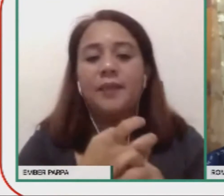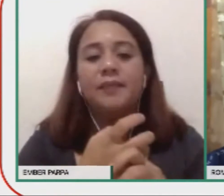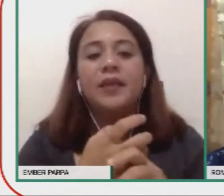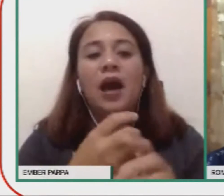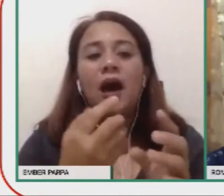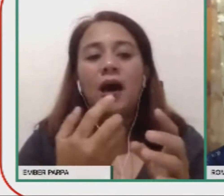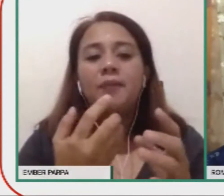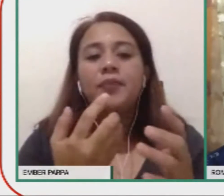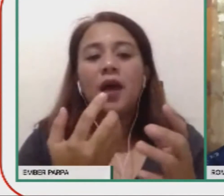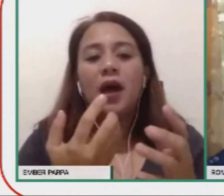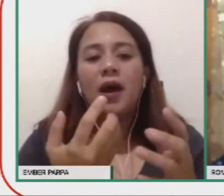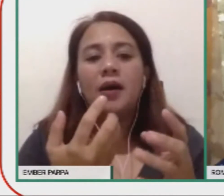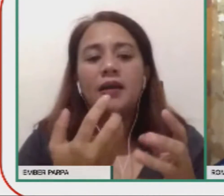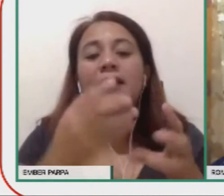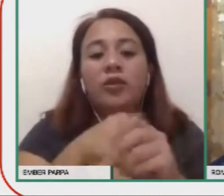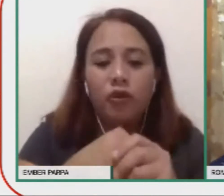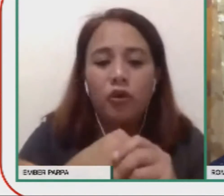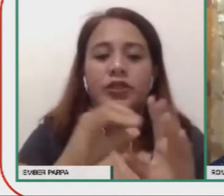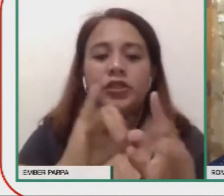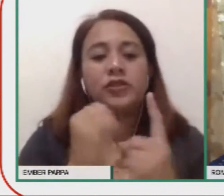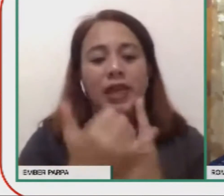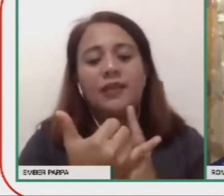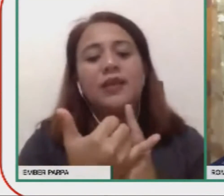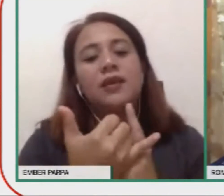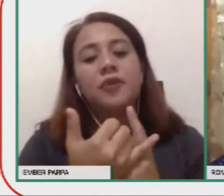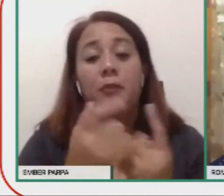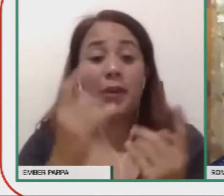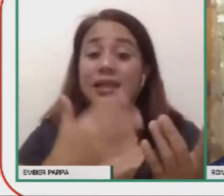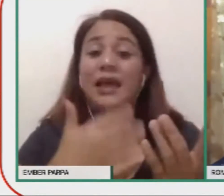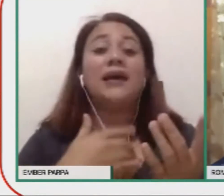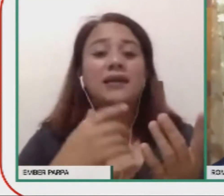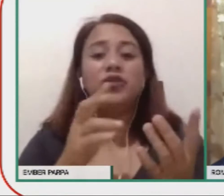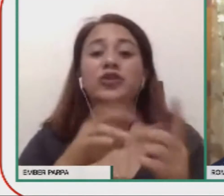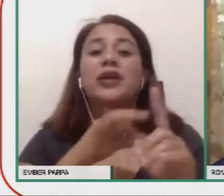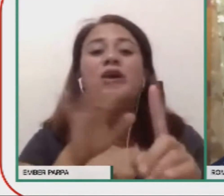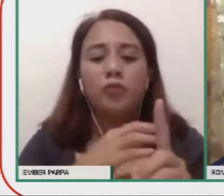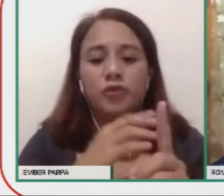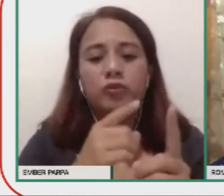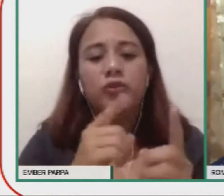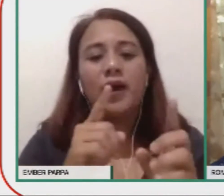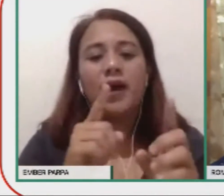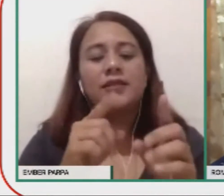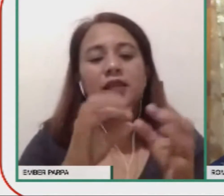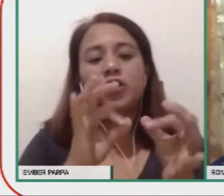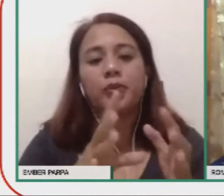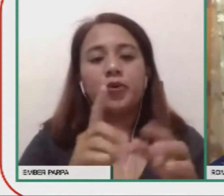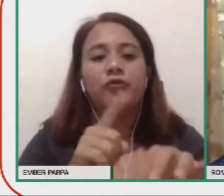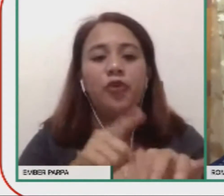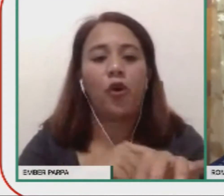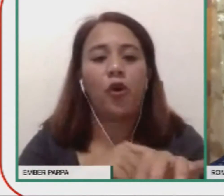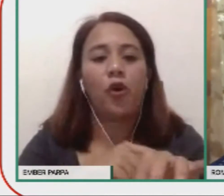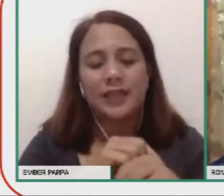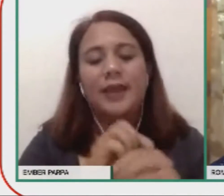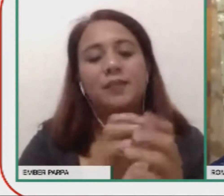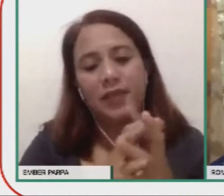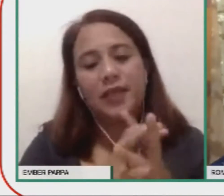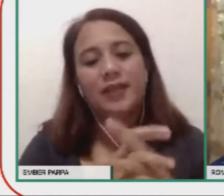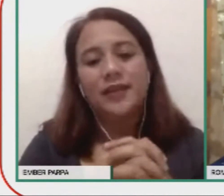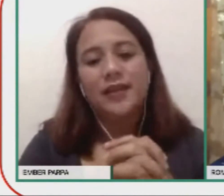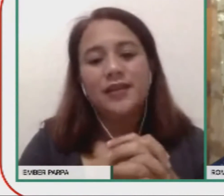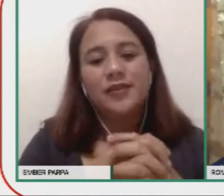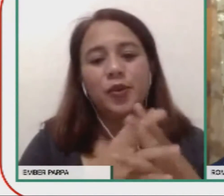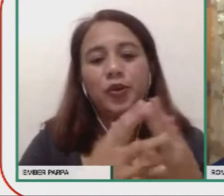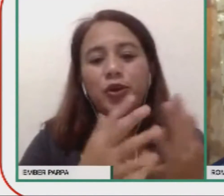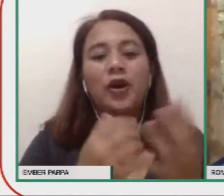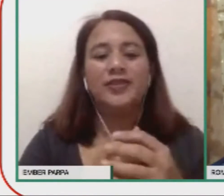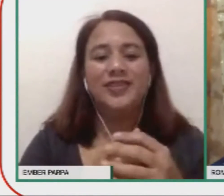time getting involved sa society. Para sa akin, yun ang na-observe ko as interpreter for a long time.